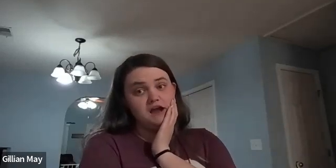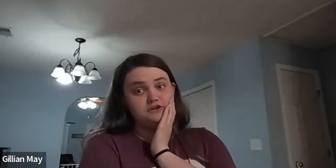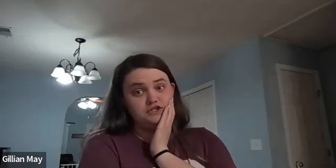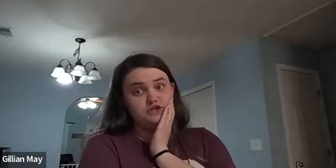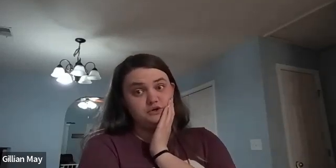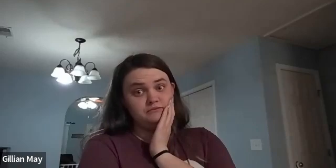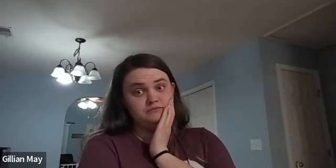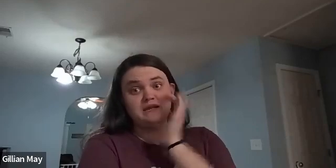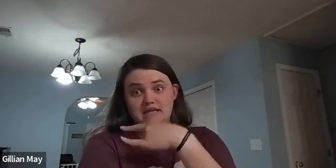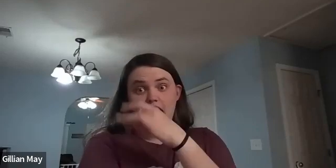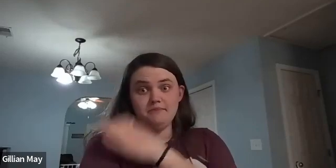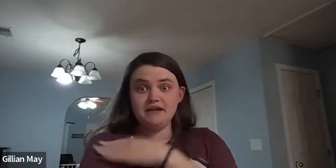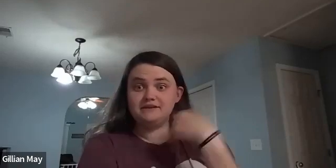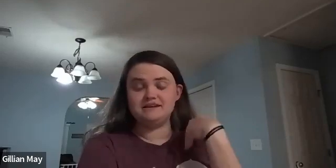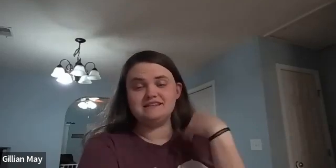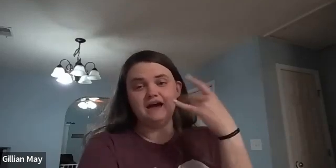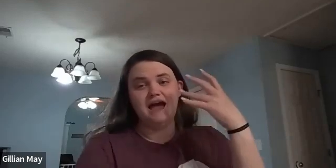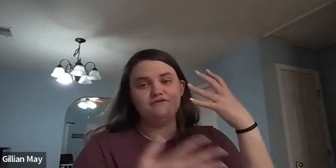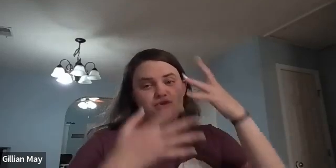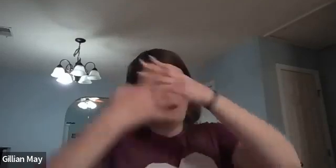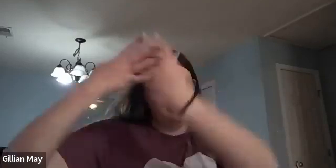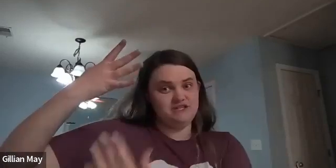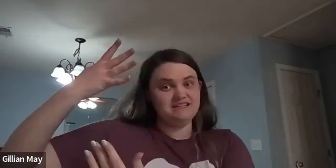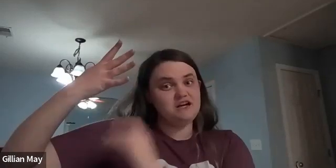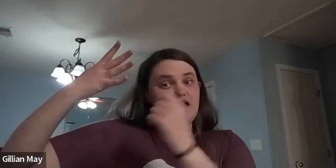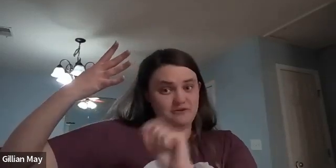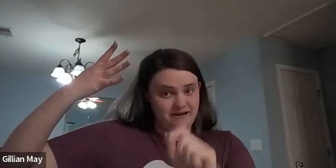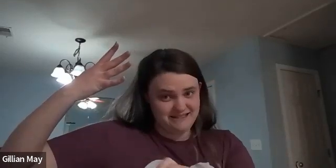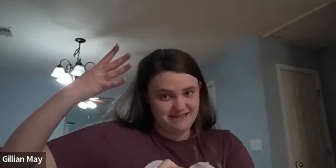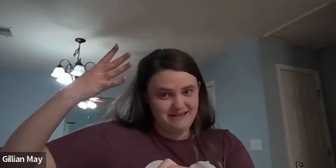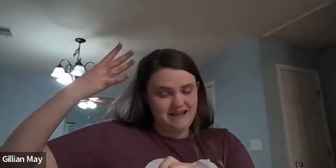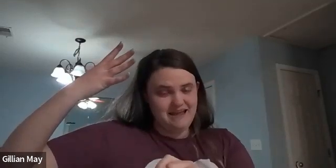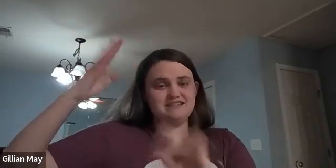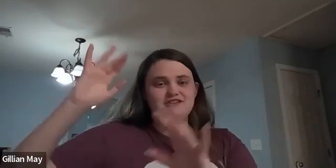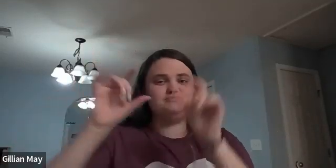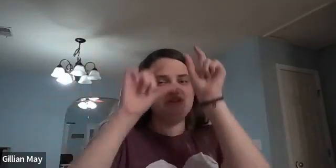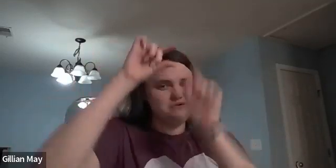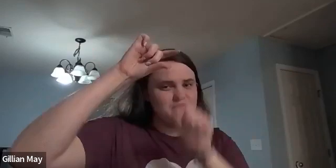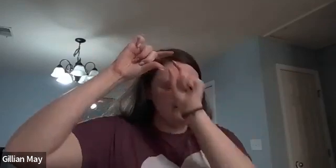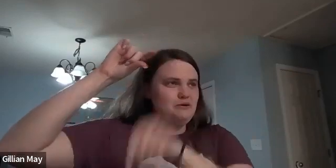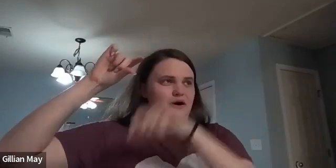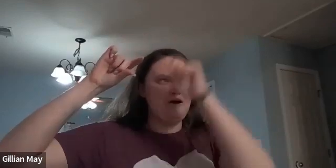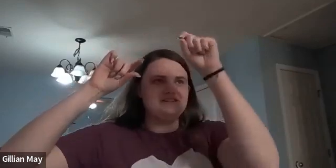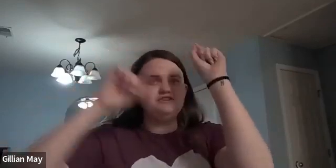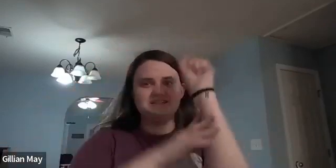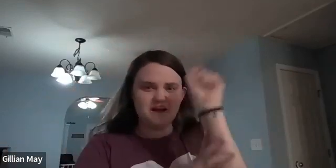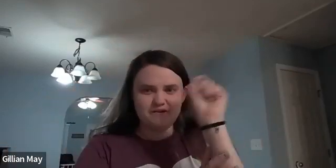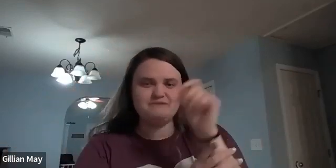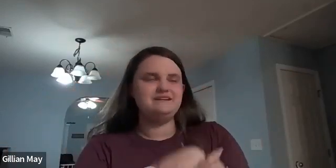tired too. Did I pick? Because like I have the colors, they get to color it. It's like this really cool, like little bars, and you get to color every